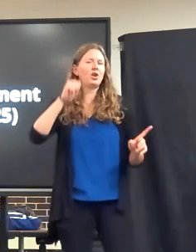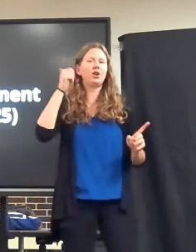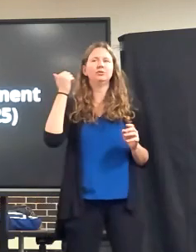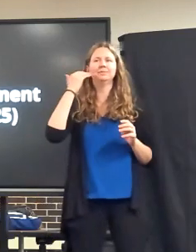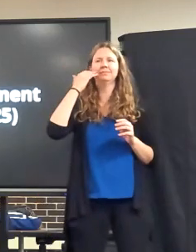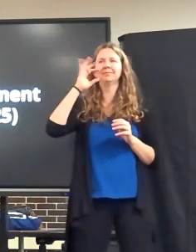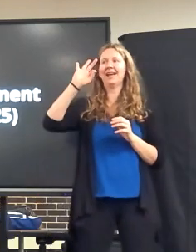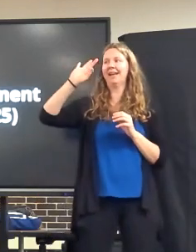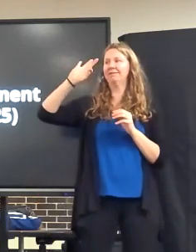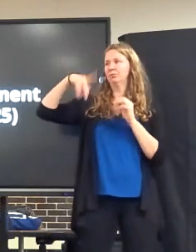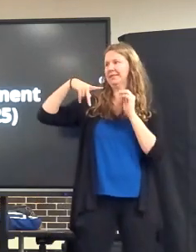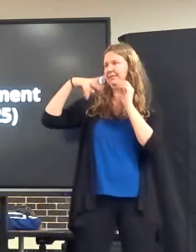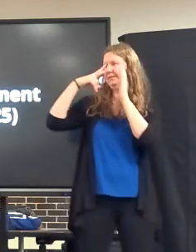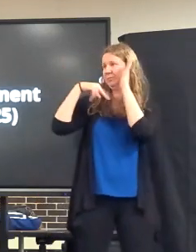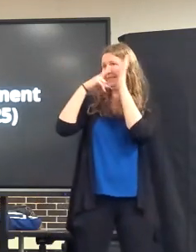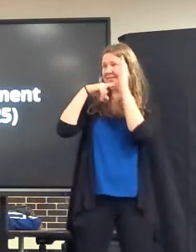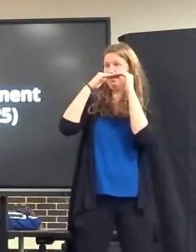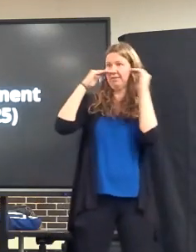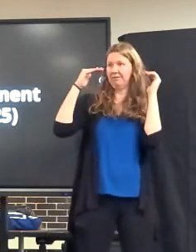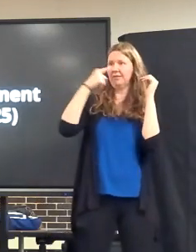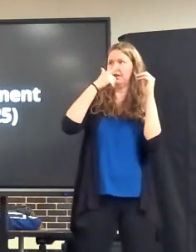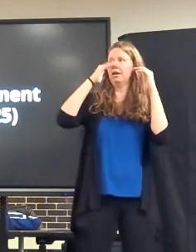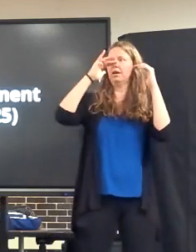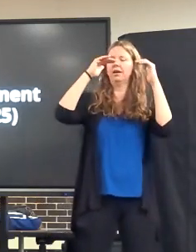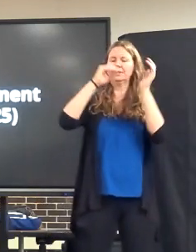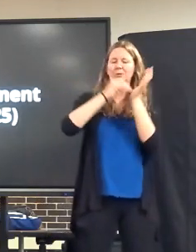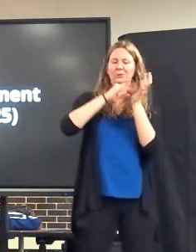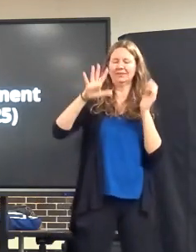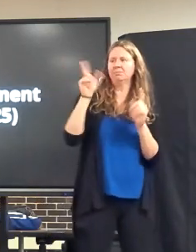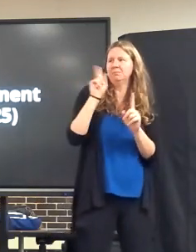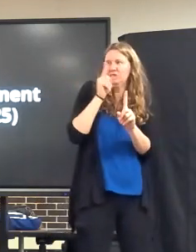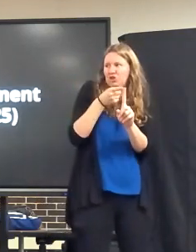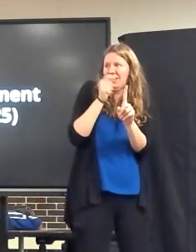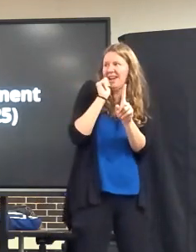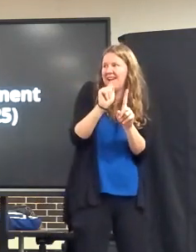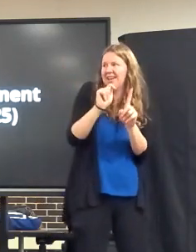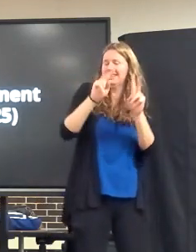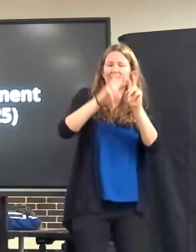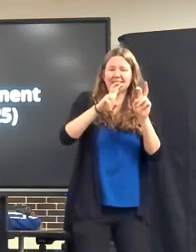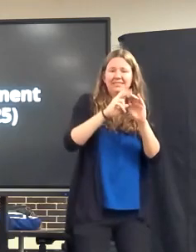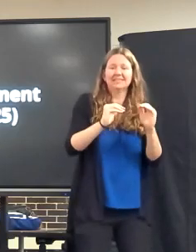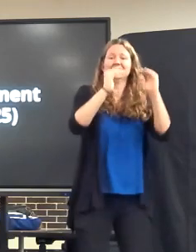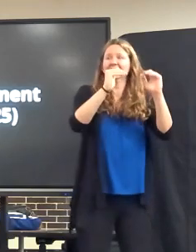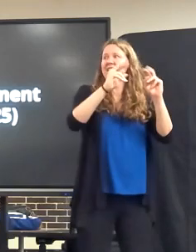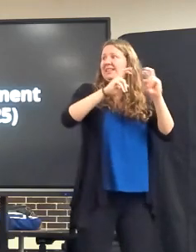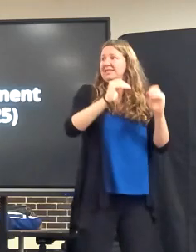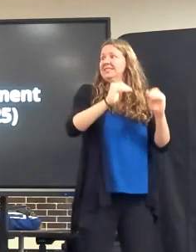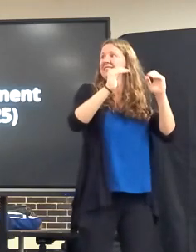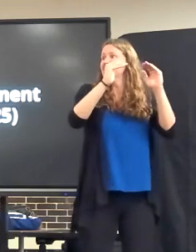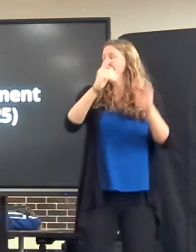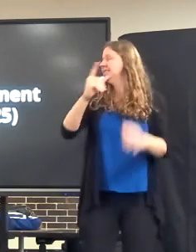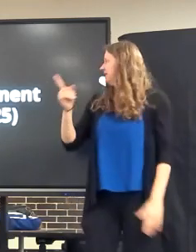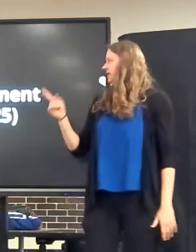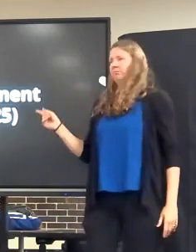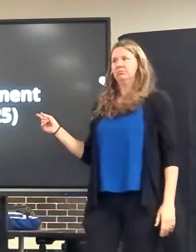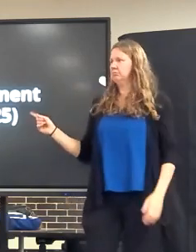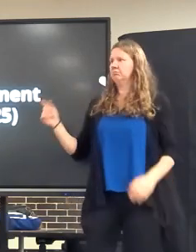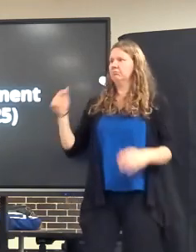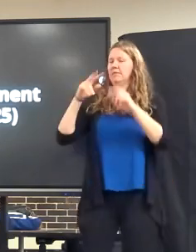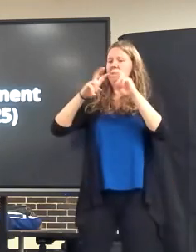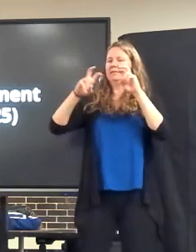we're still working on it. Also, with the Fountas and Pinnell reading levels, students, that meets the students where they are